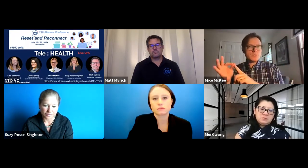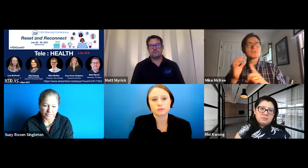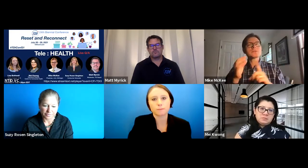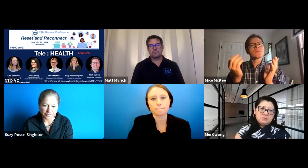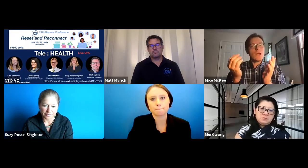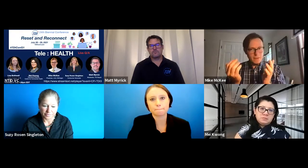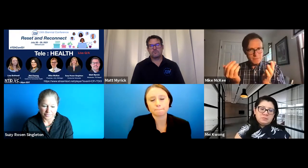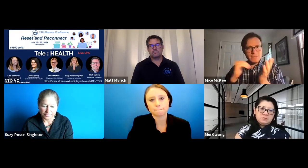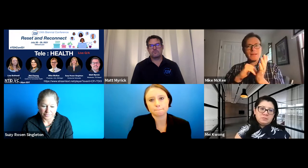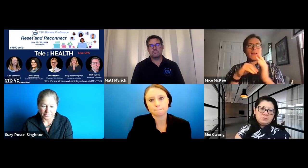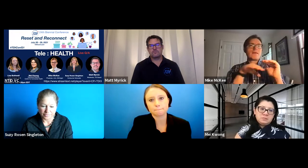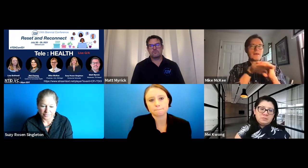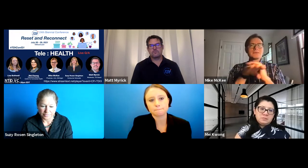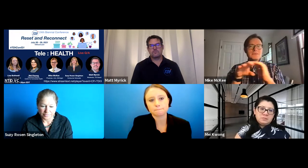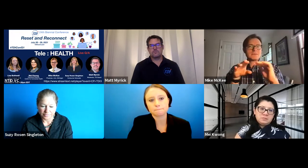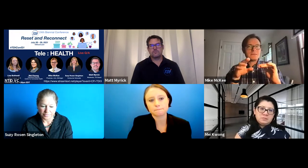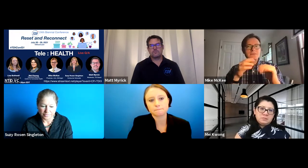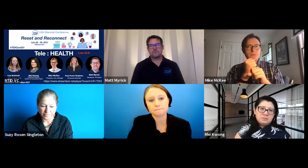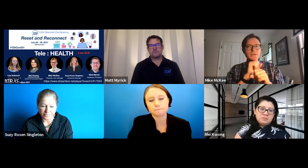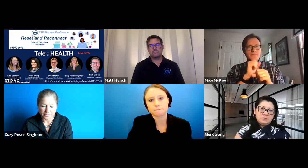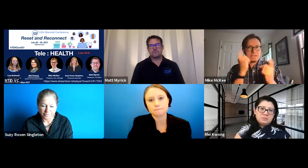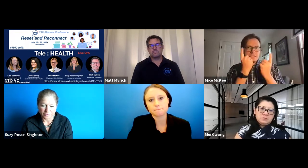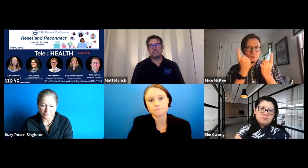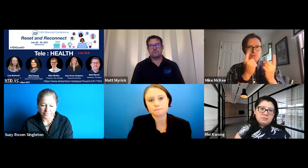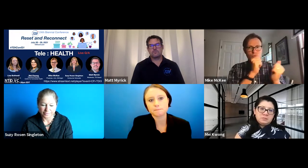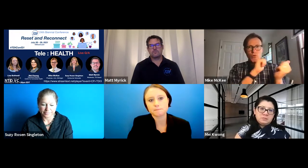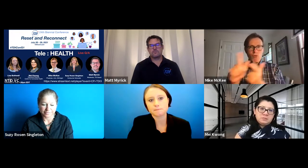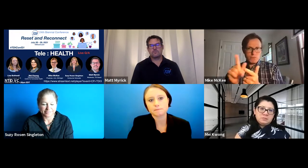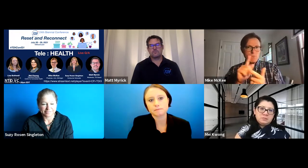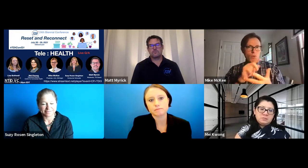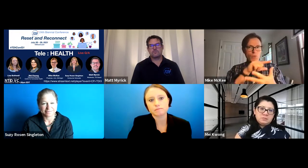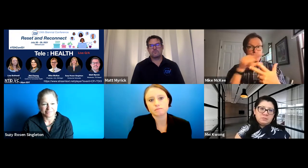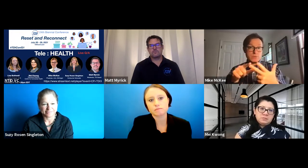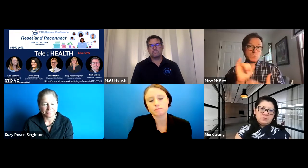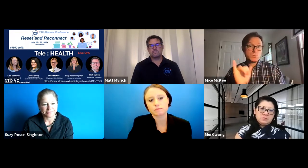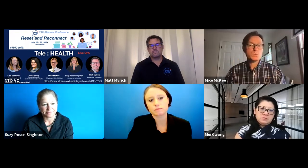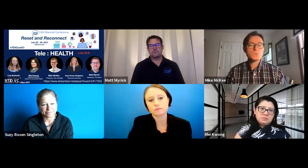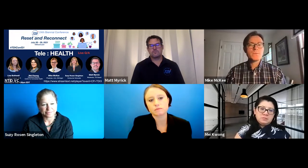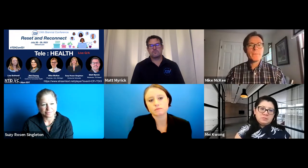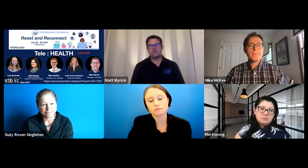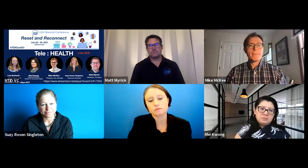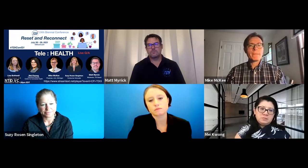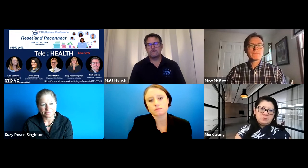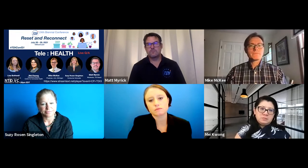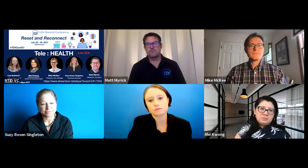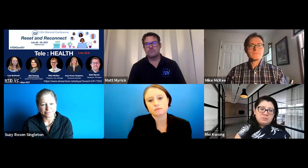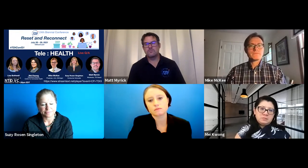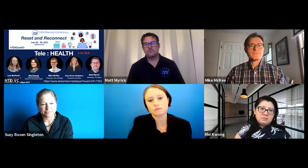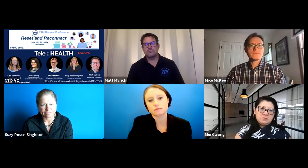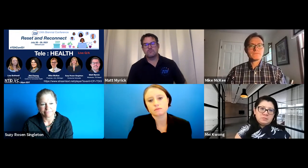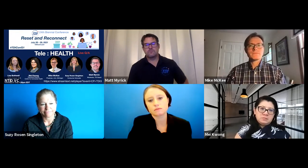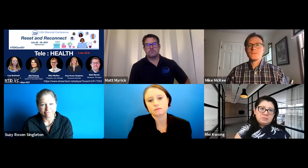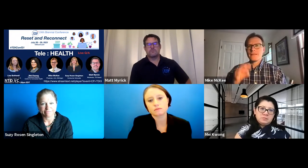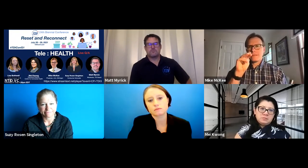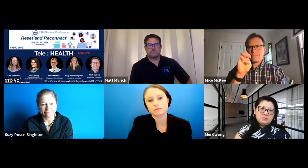phone visits. So that way people have different options. And again, the point is making things accessibility and to make sure that we consider all of those things